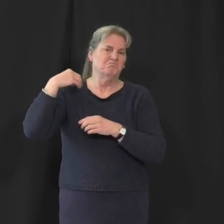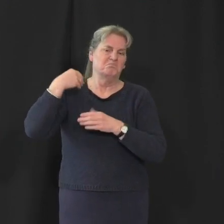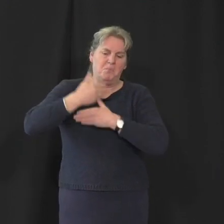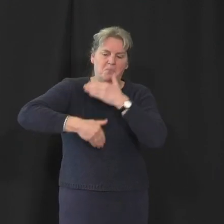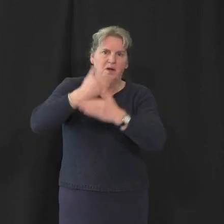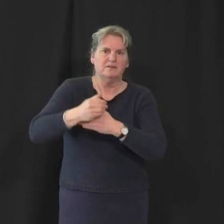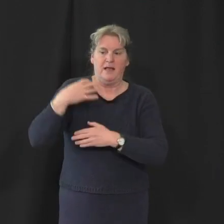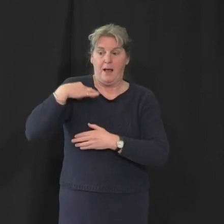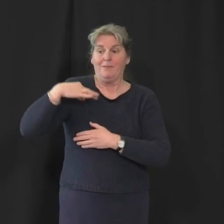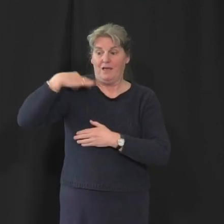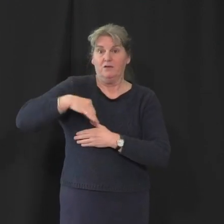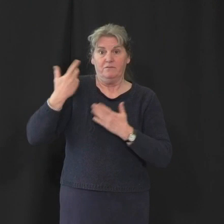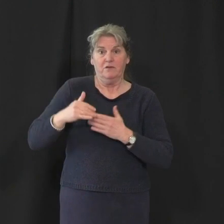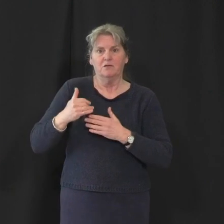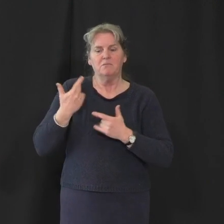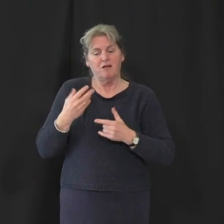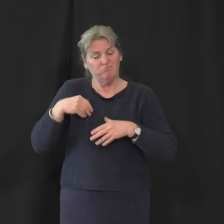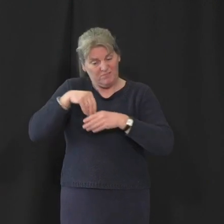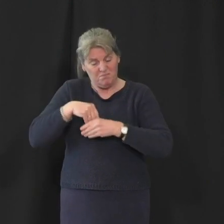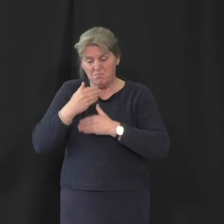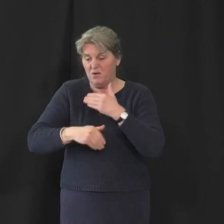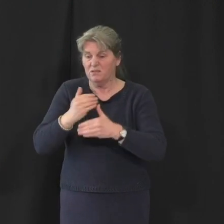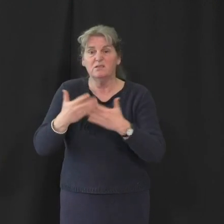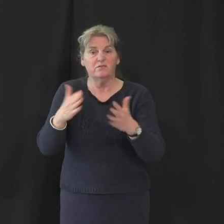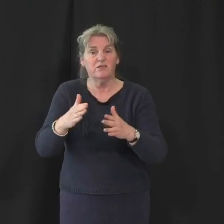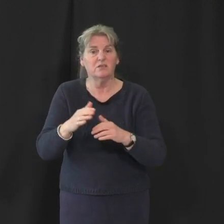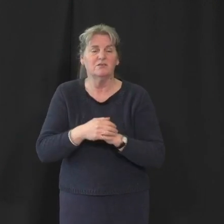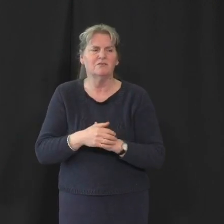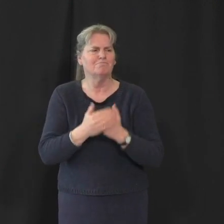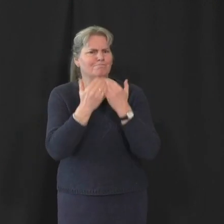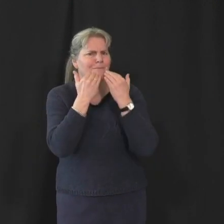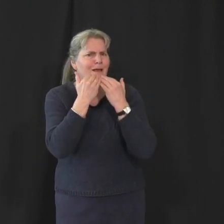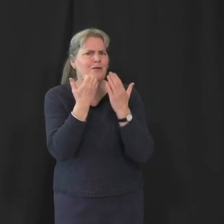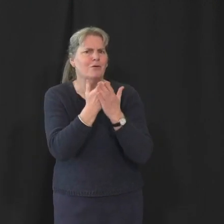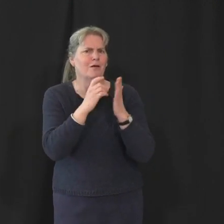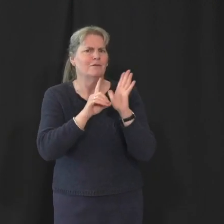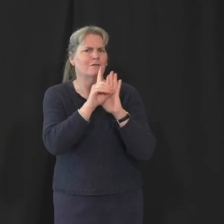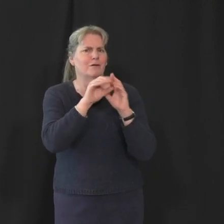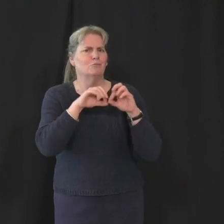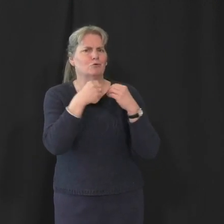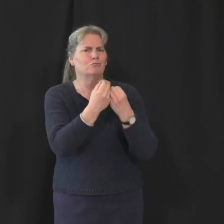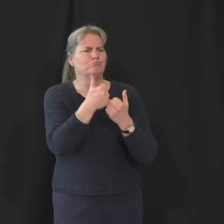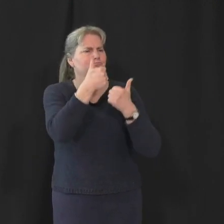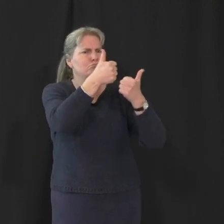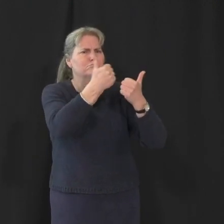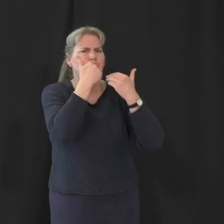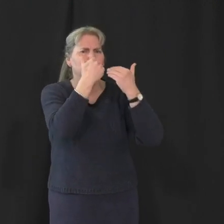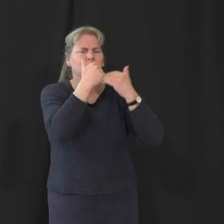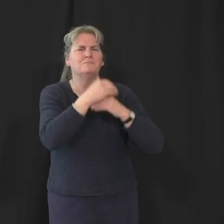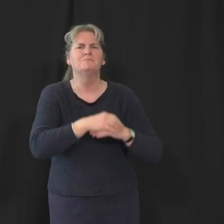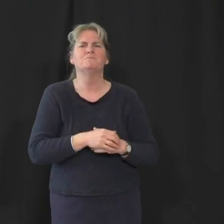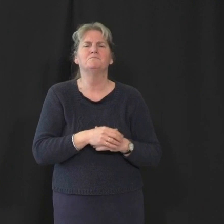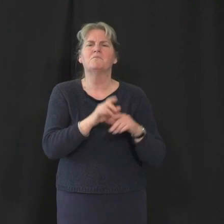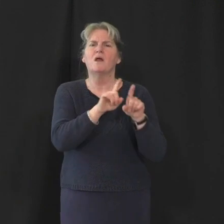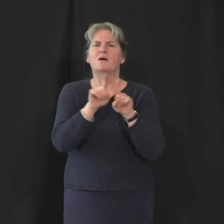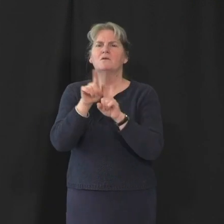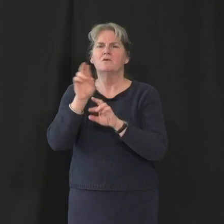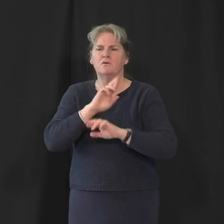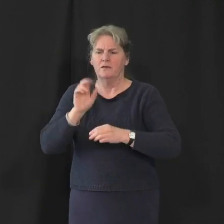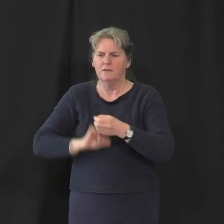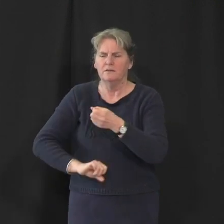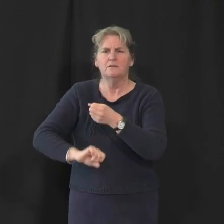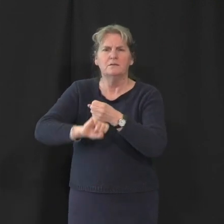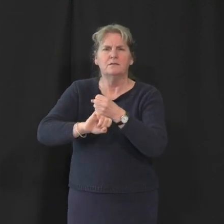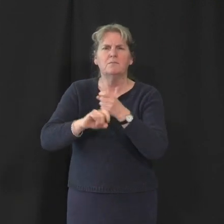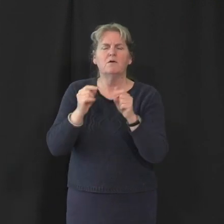So thank you to the Department of Economic Development for your amazing work. We have also introduced supports to